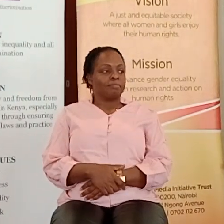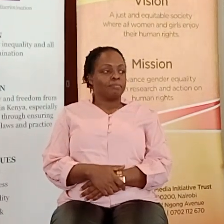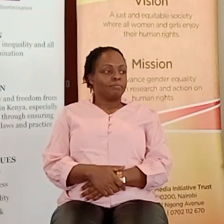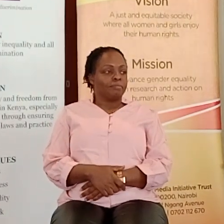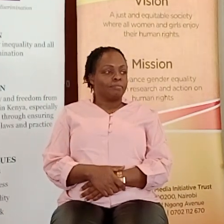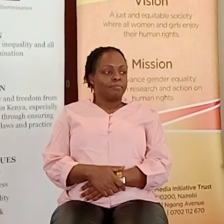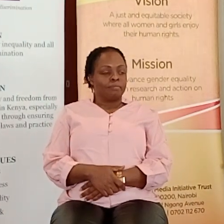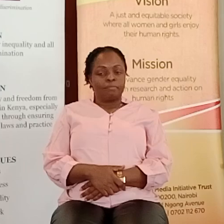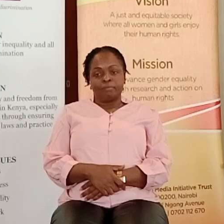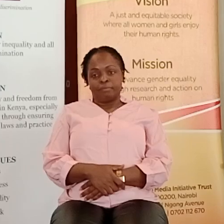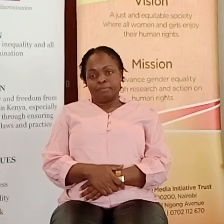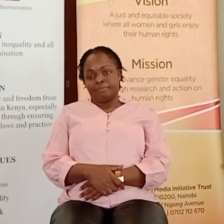Thank you, CEO.